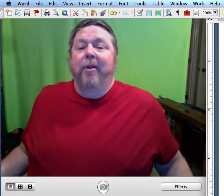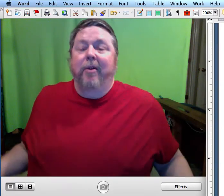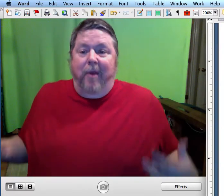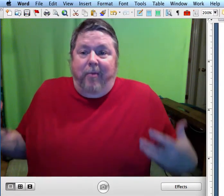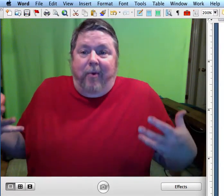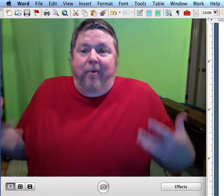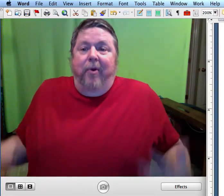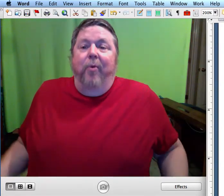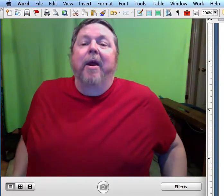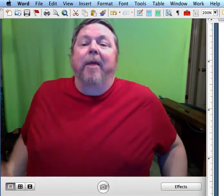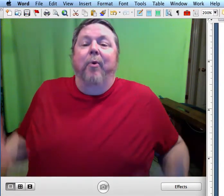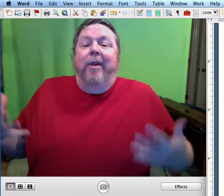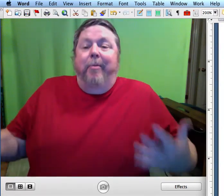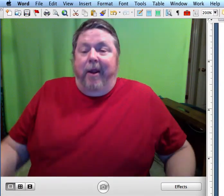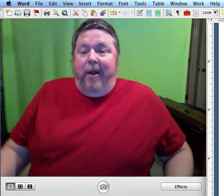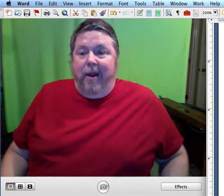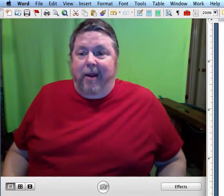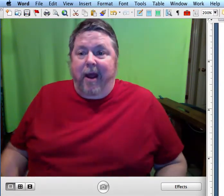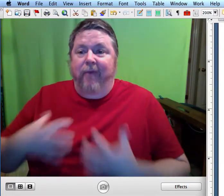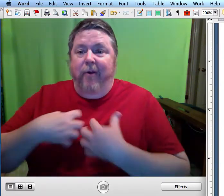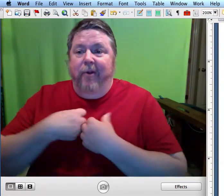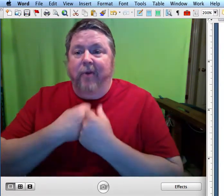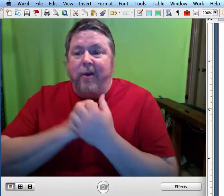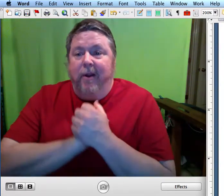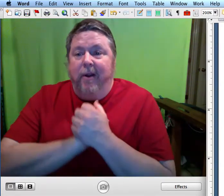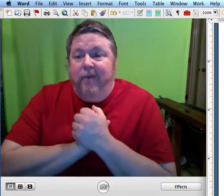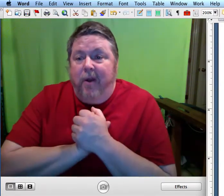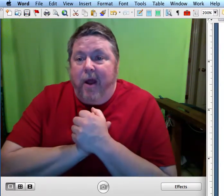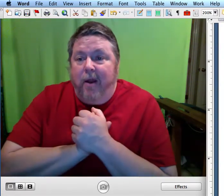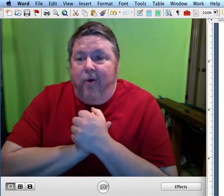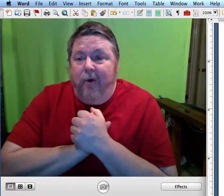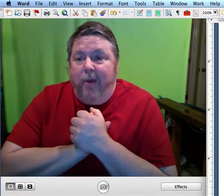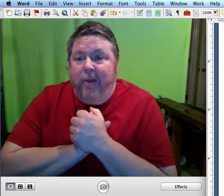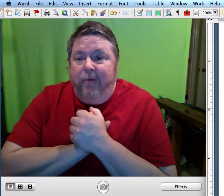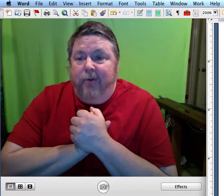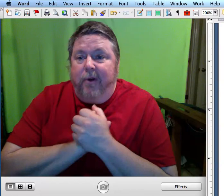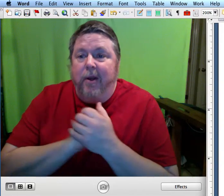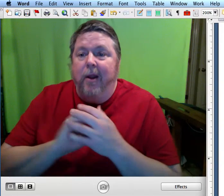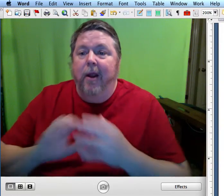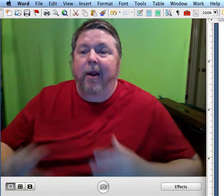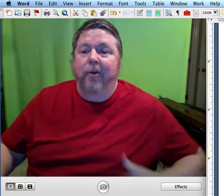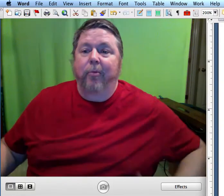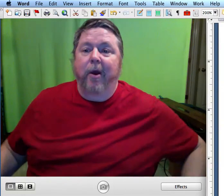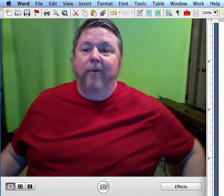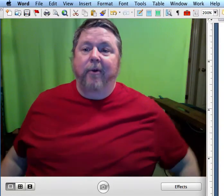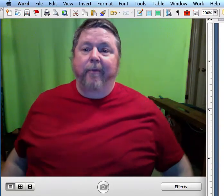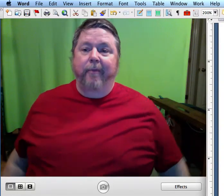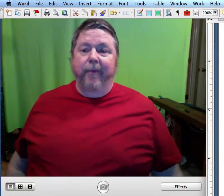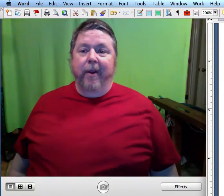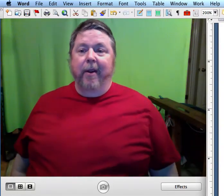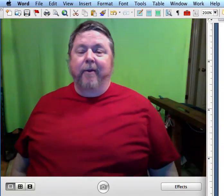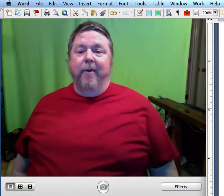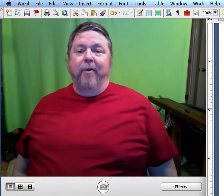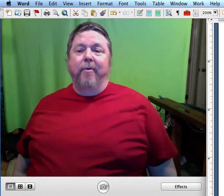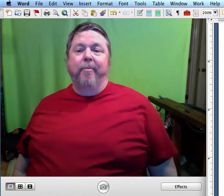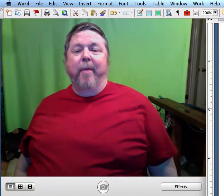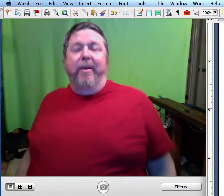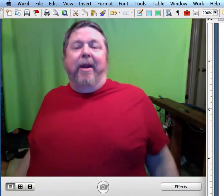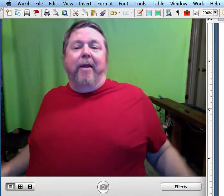inhale more deeply and not feel restricted is to not already be restricted in your posture.